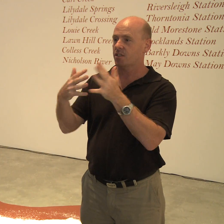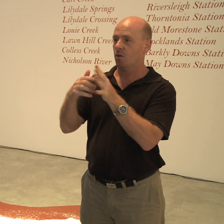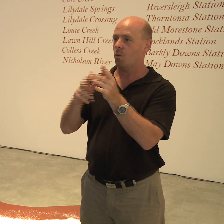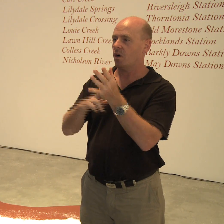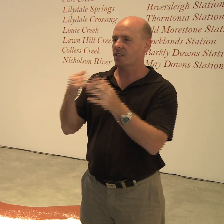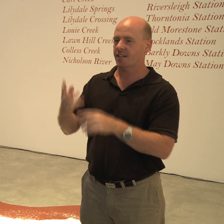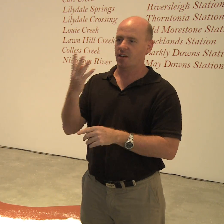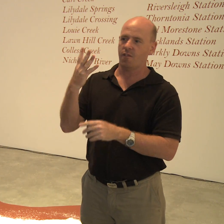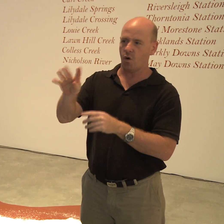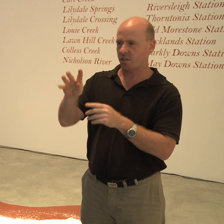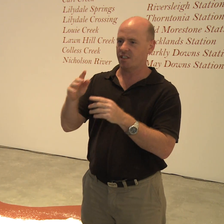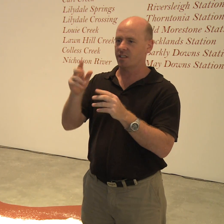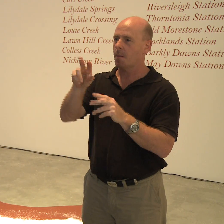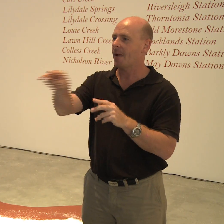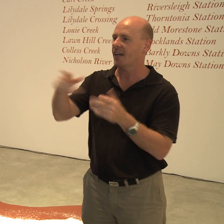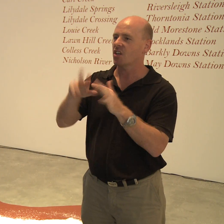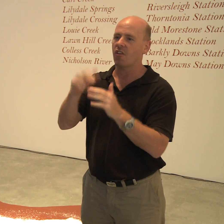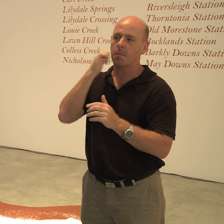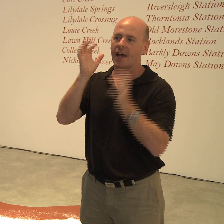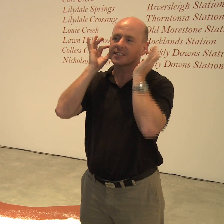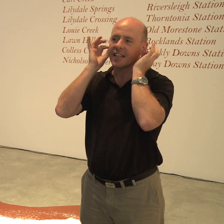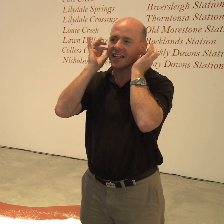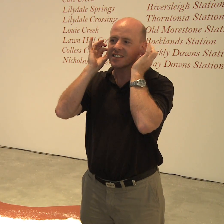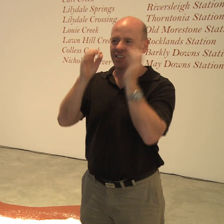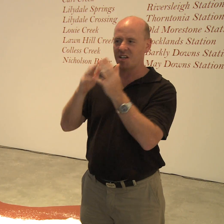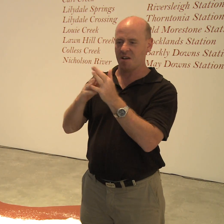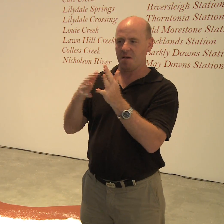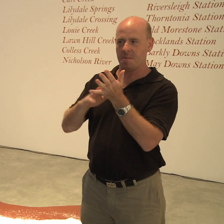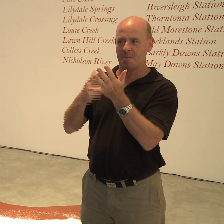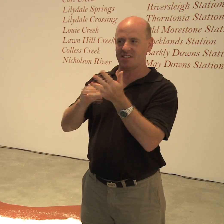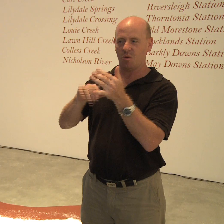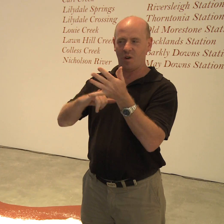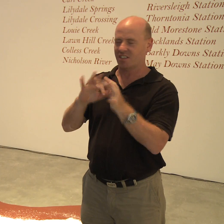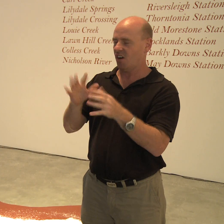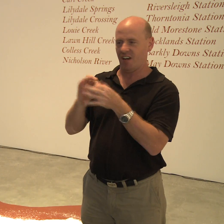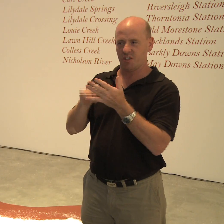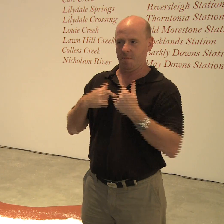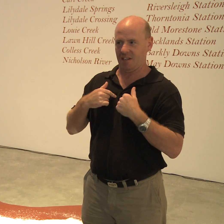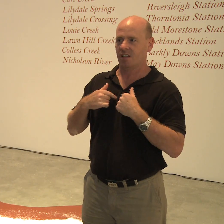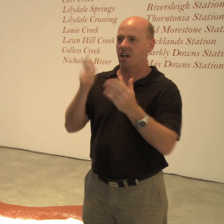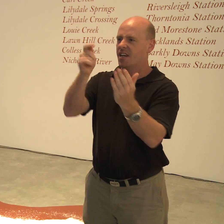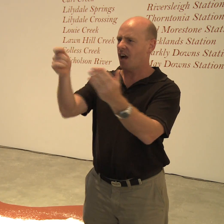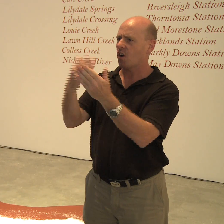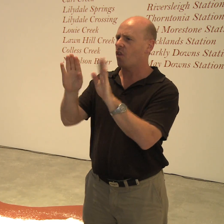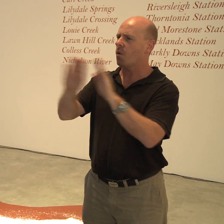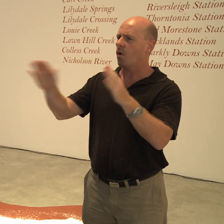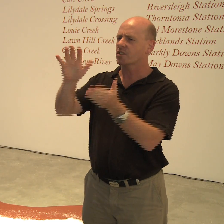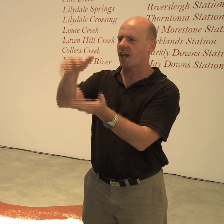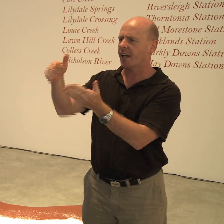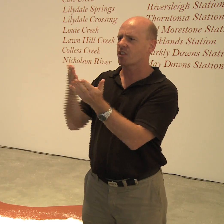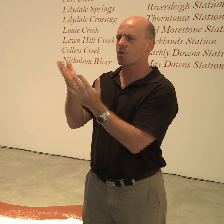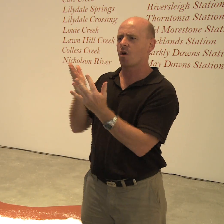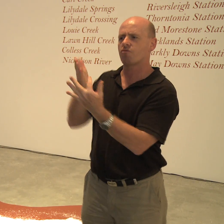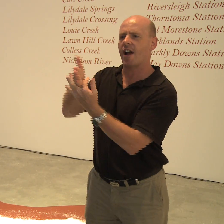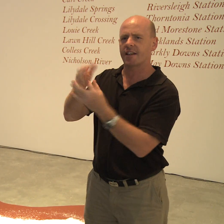pairs of black's ears." I must say that Mr. Watson is not related to me. "Black's ears nailed around the walls, collected during raiding